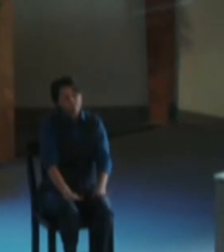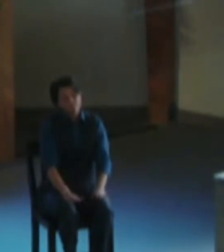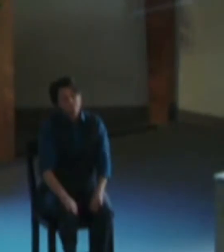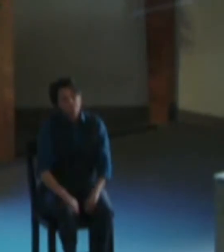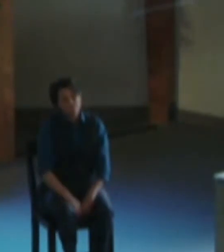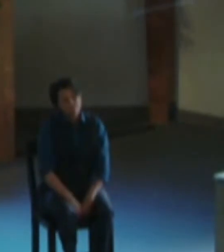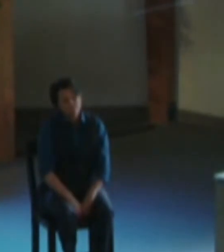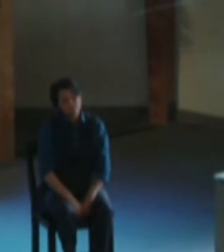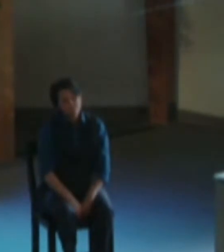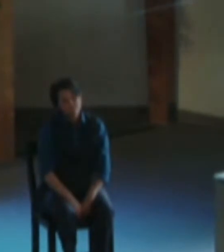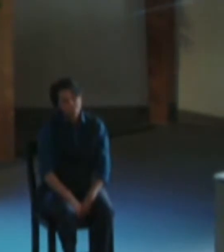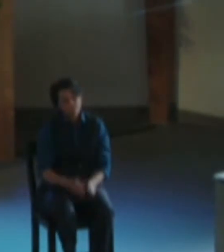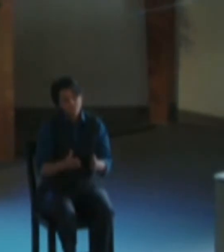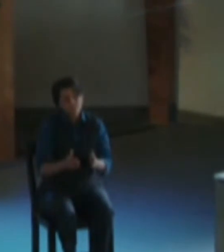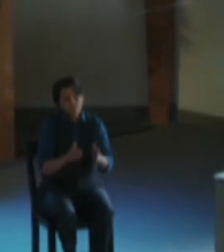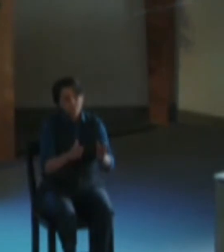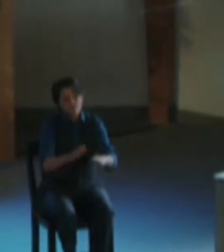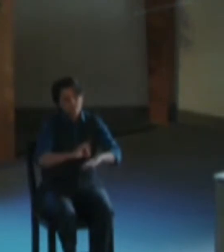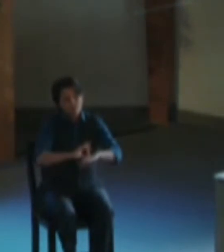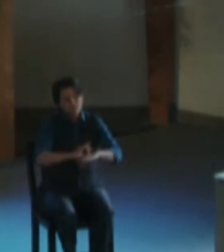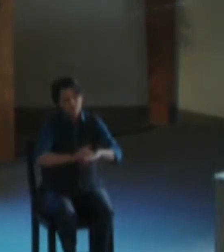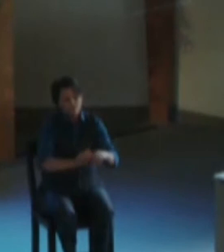Allow Mother Earth to support you